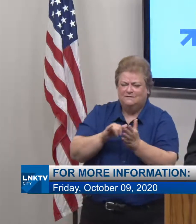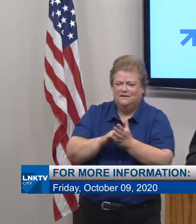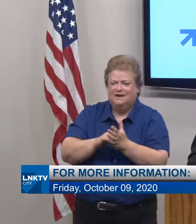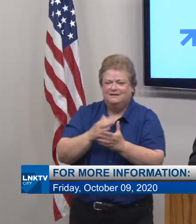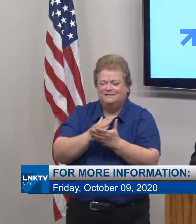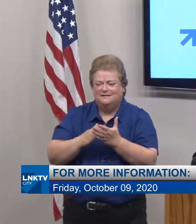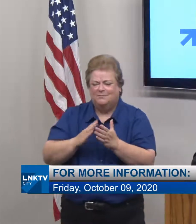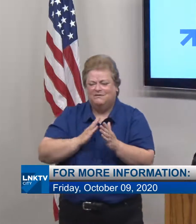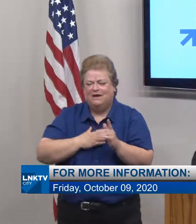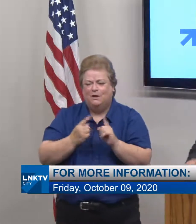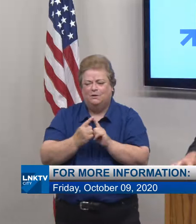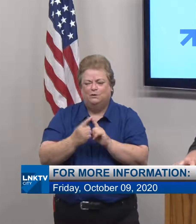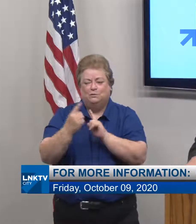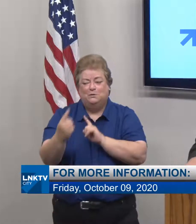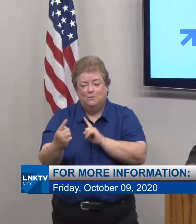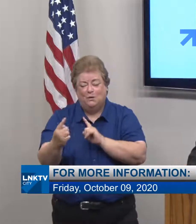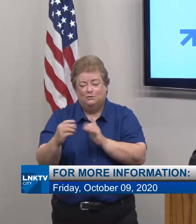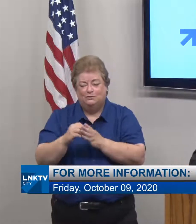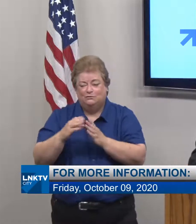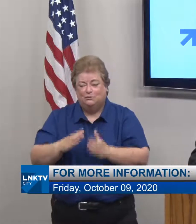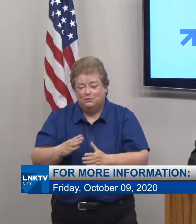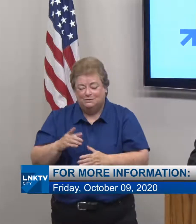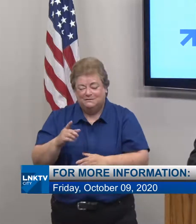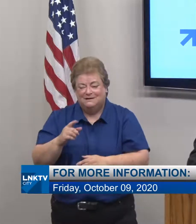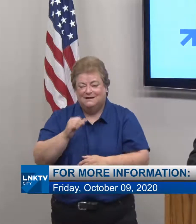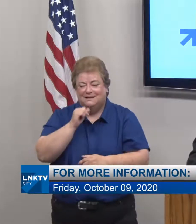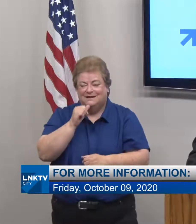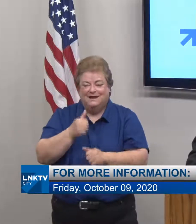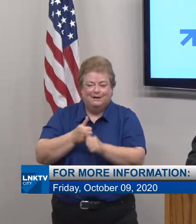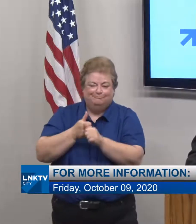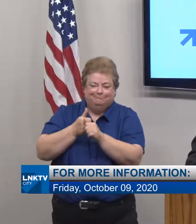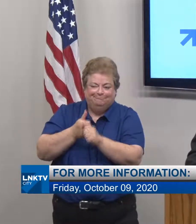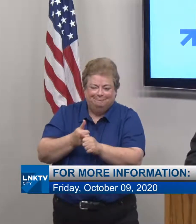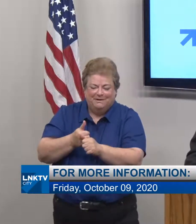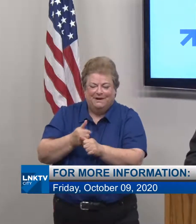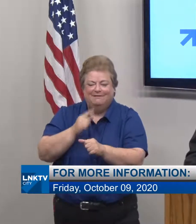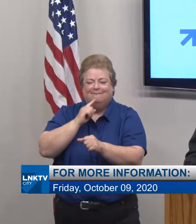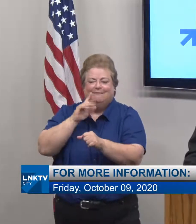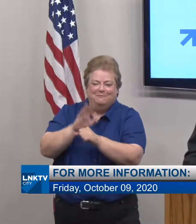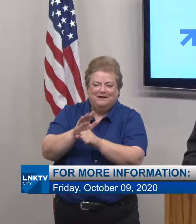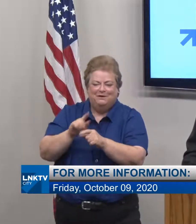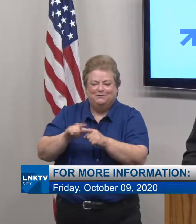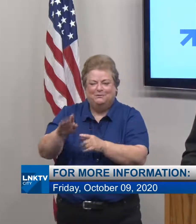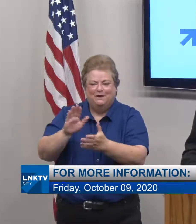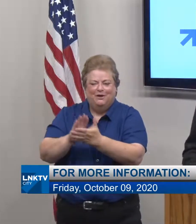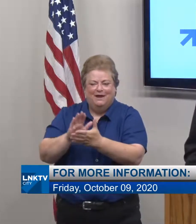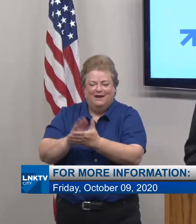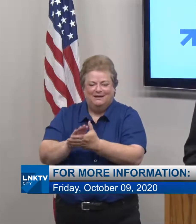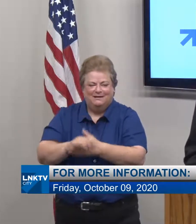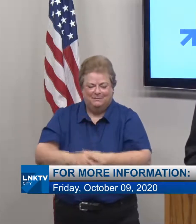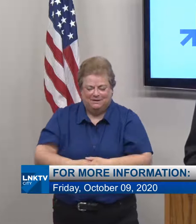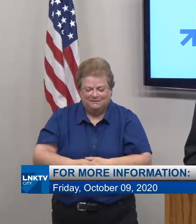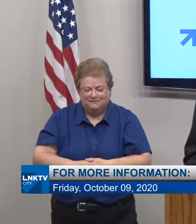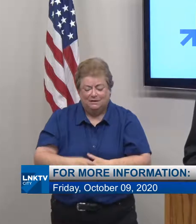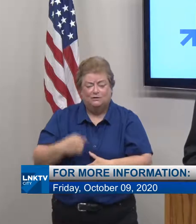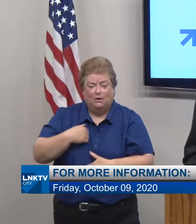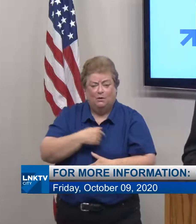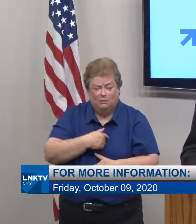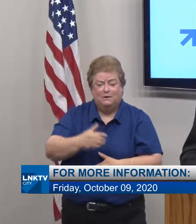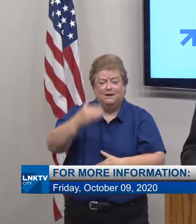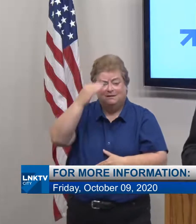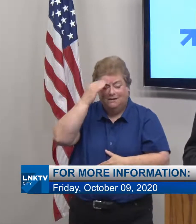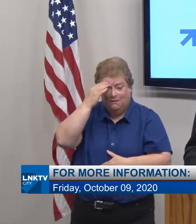and diligent with regard to them committing themselves to their academics. And so again, we know